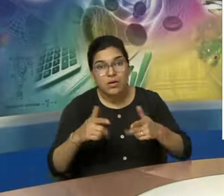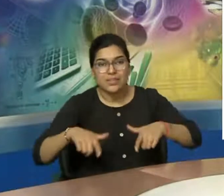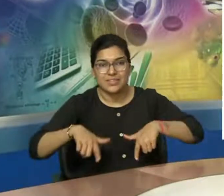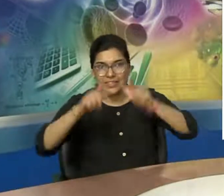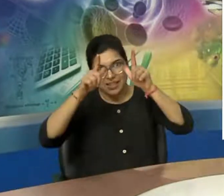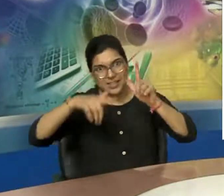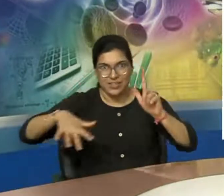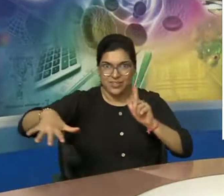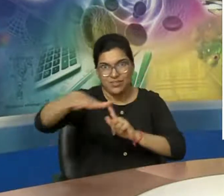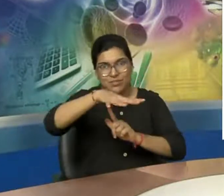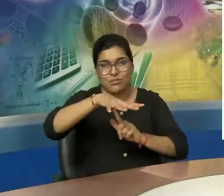Another point is